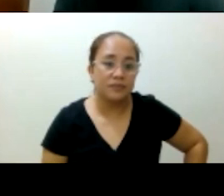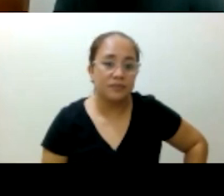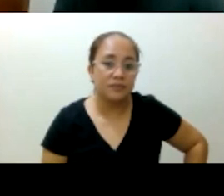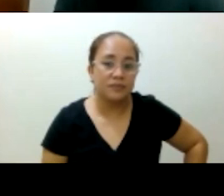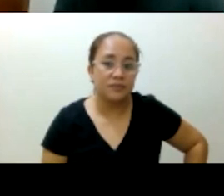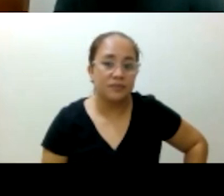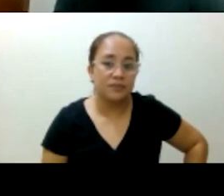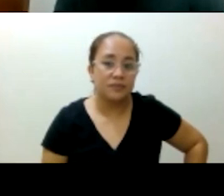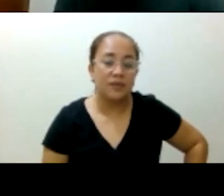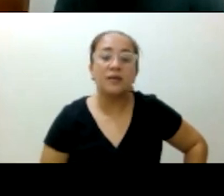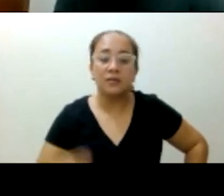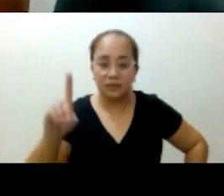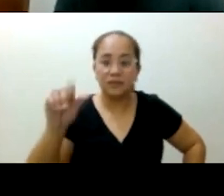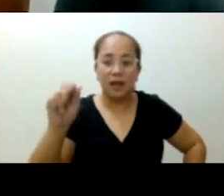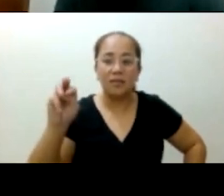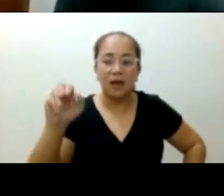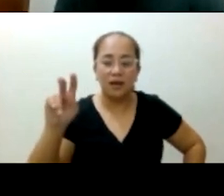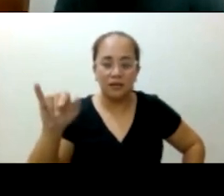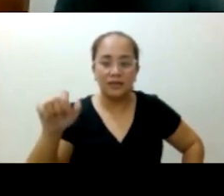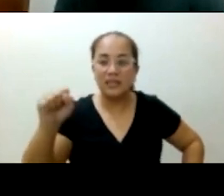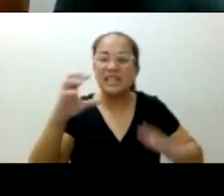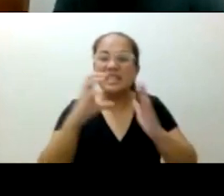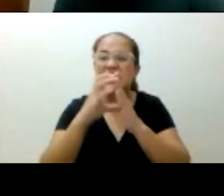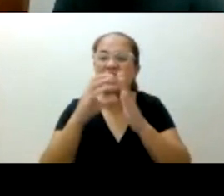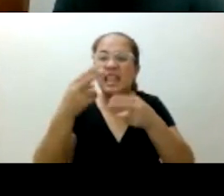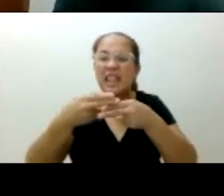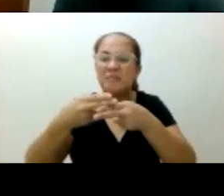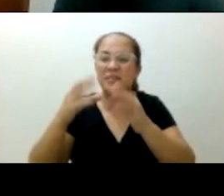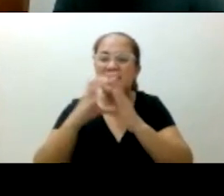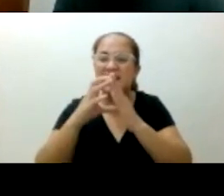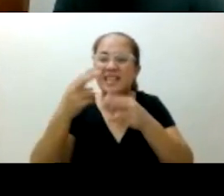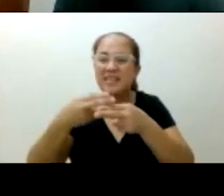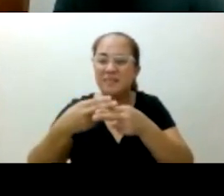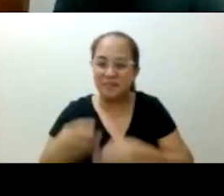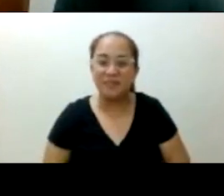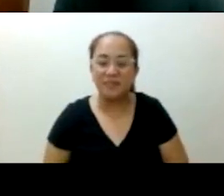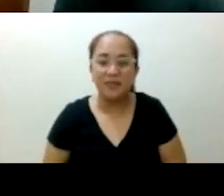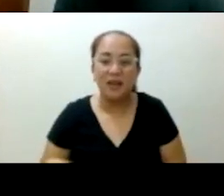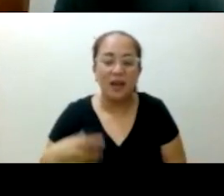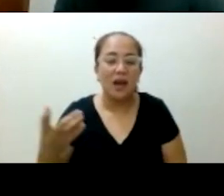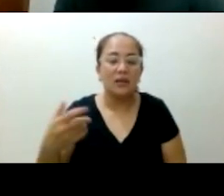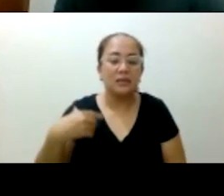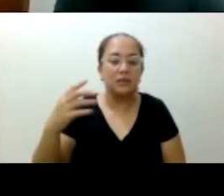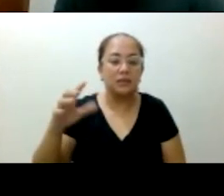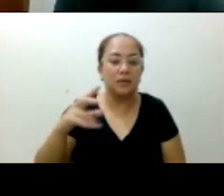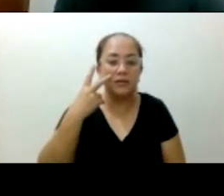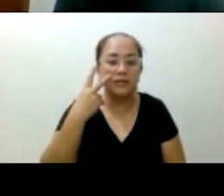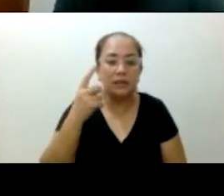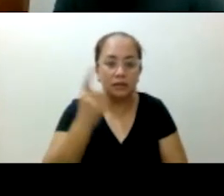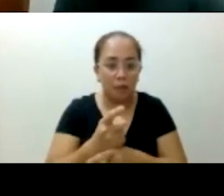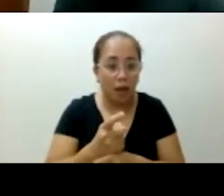Danang. Da Nang, right? That's a city name. Okay. So let's look and see if we got this